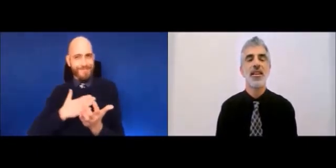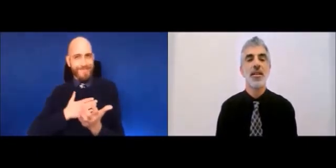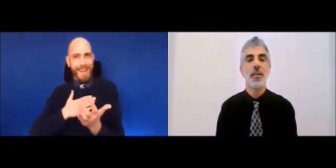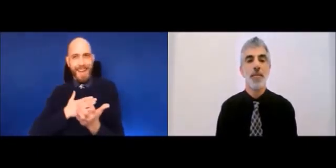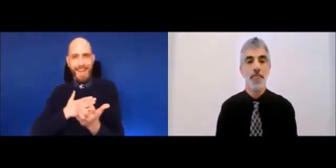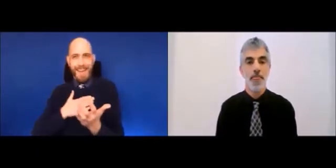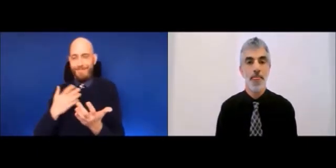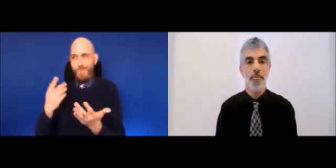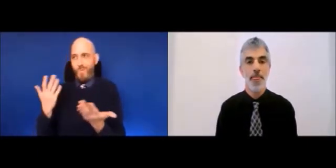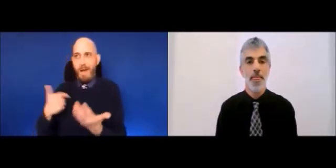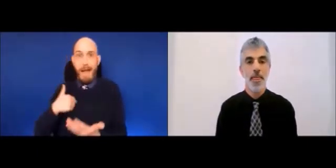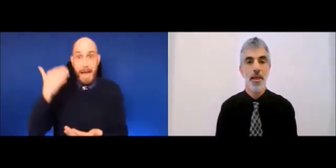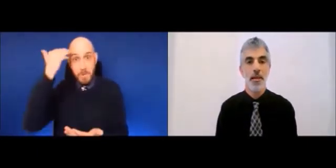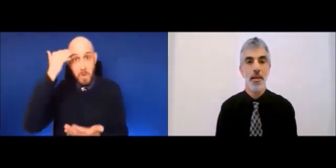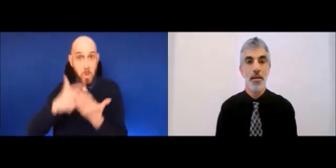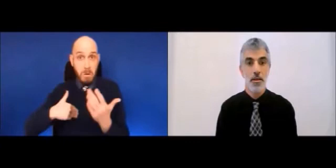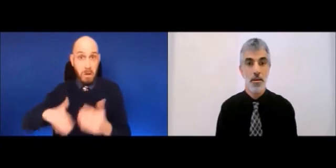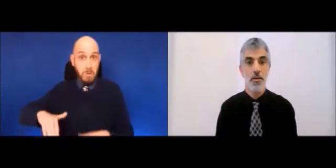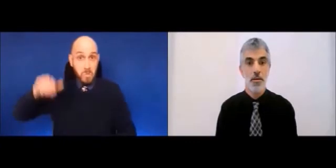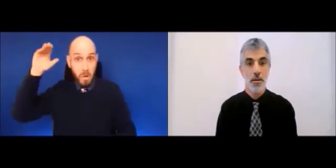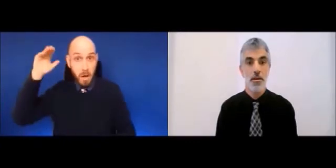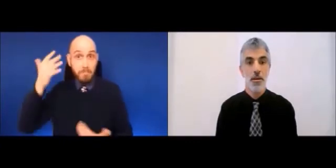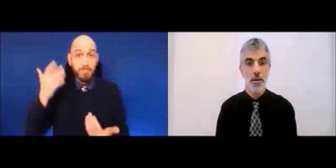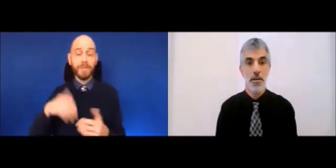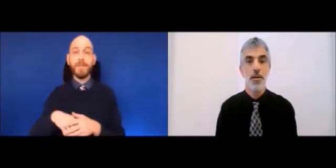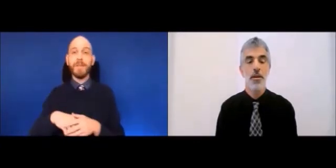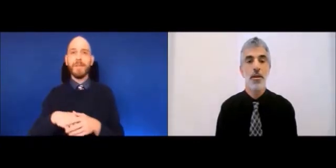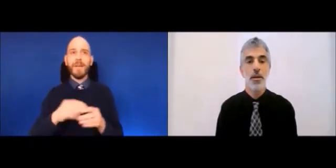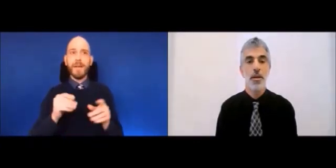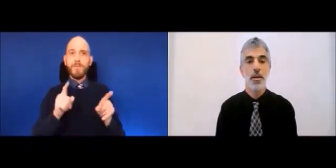It required a lot of unlearning on my part.